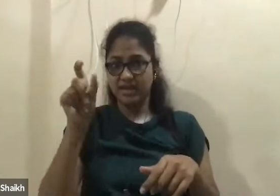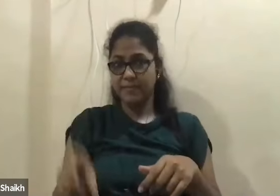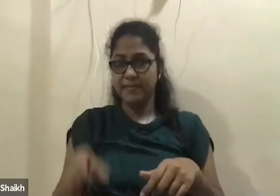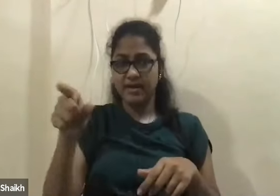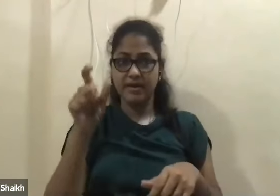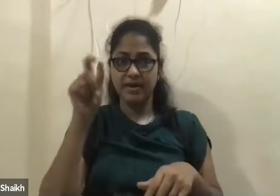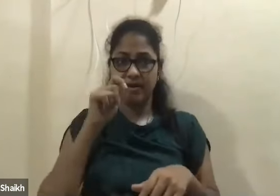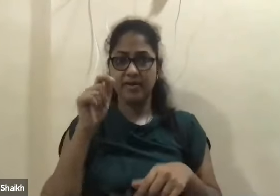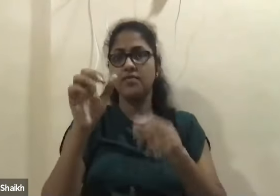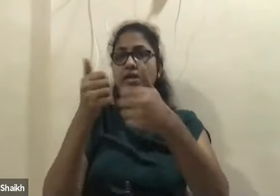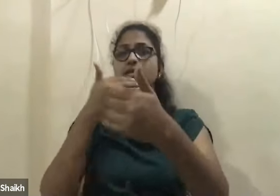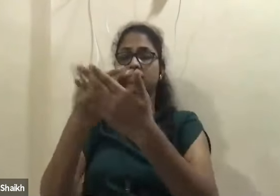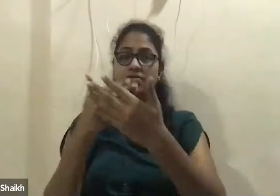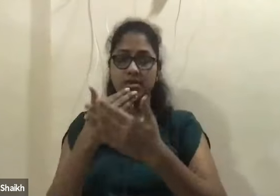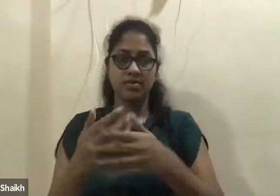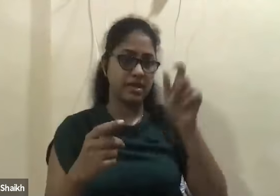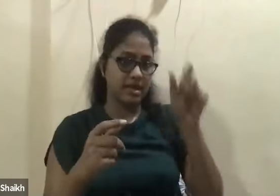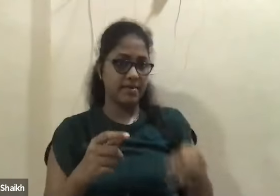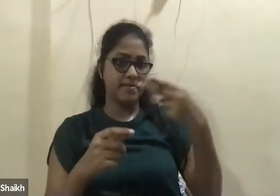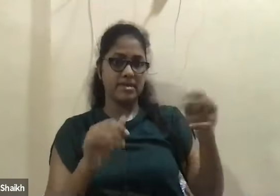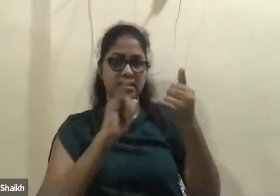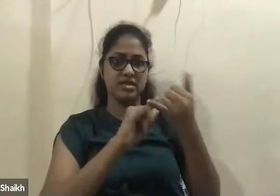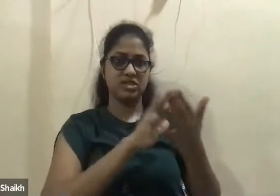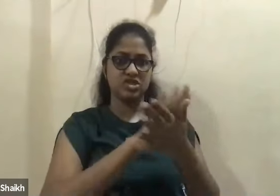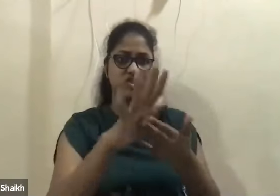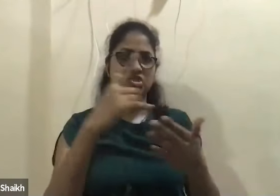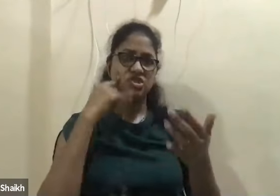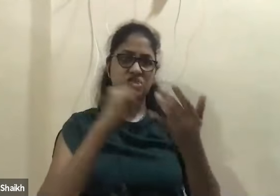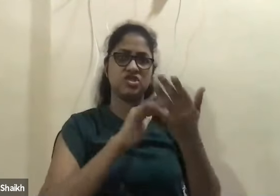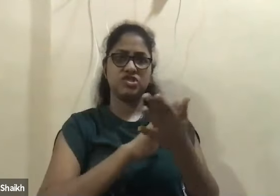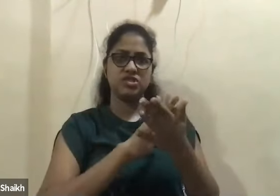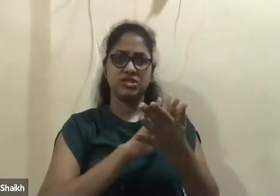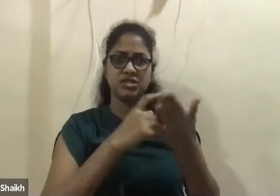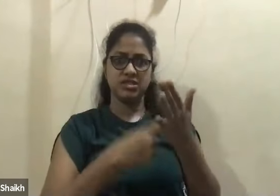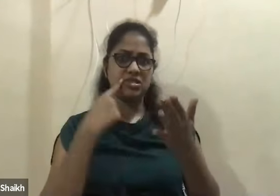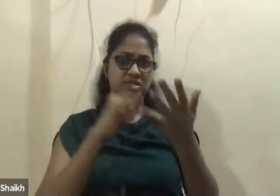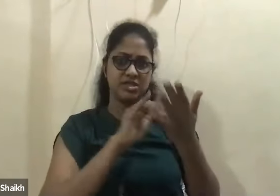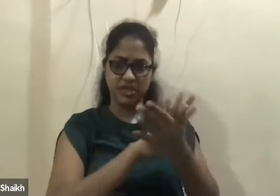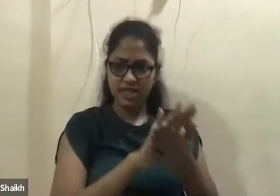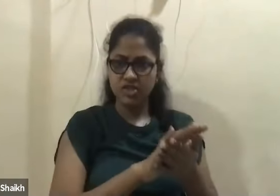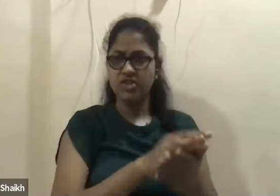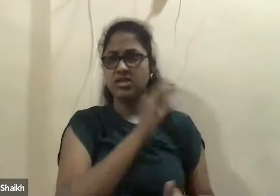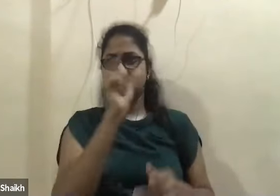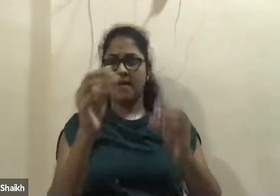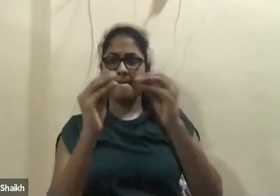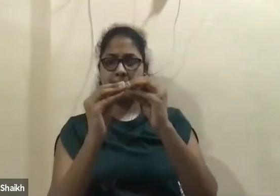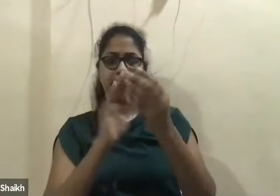you. We have a question from Shirish Bhagwat. Hi. Tanesh, Dad, you can go ahead. Yeah, am I audible?